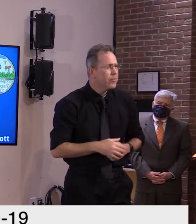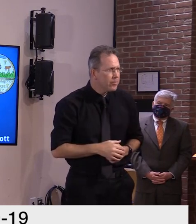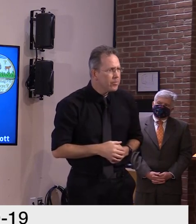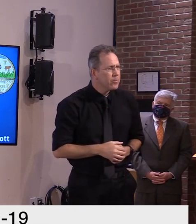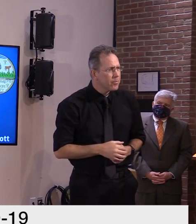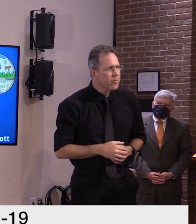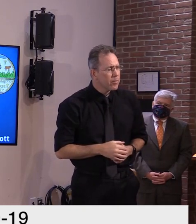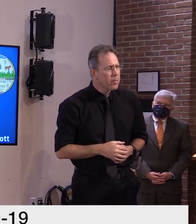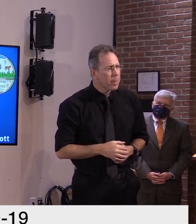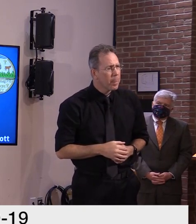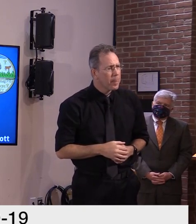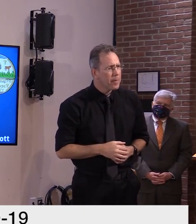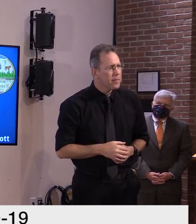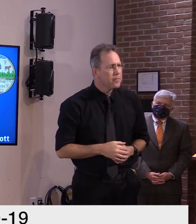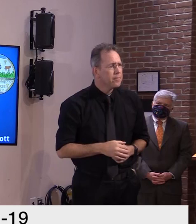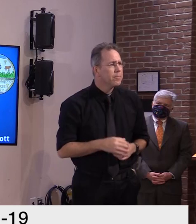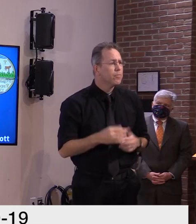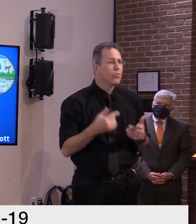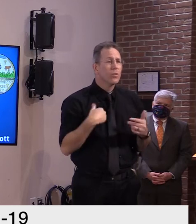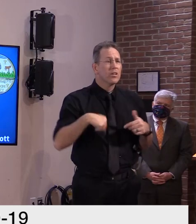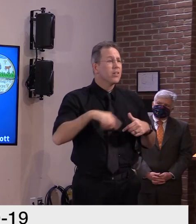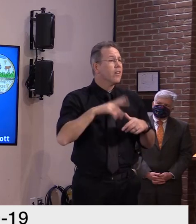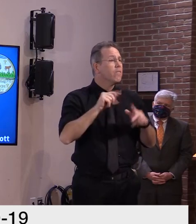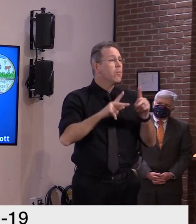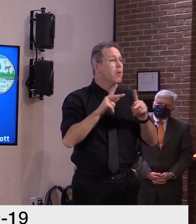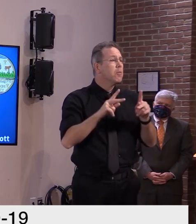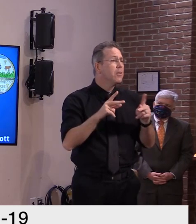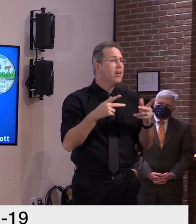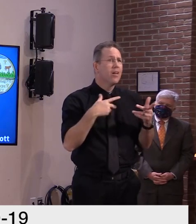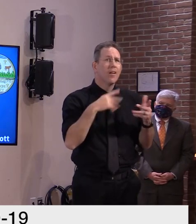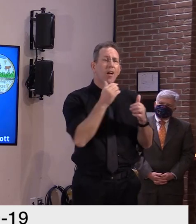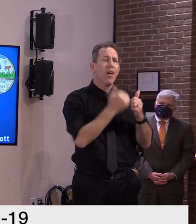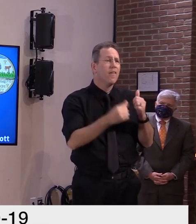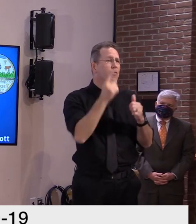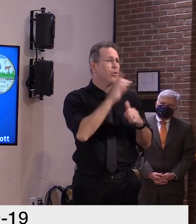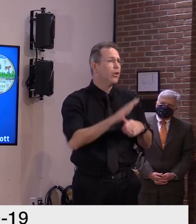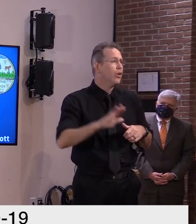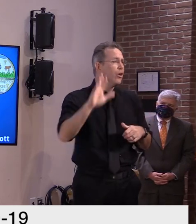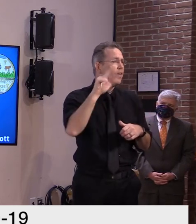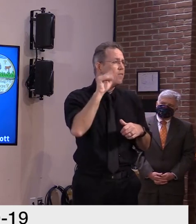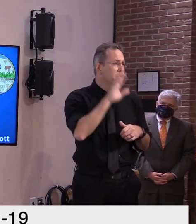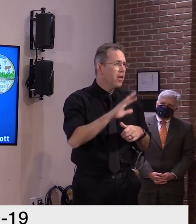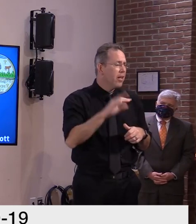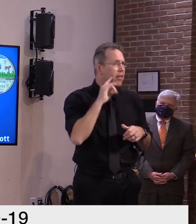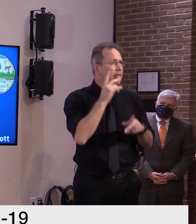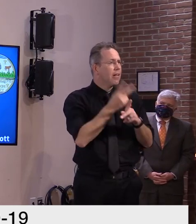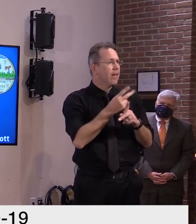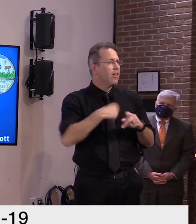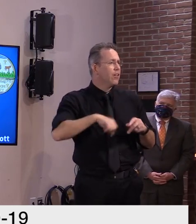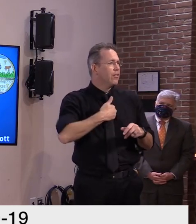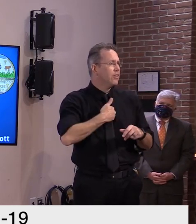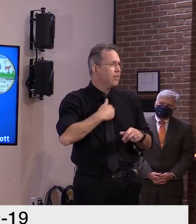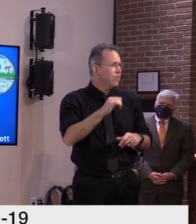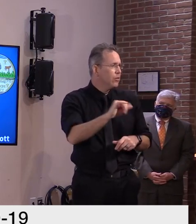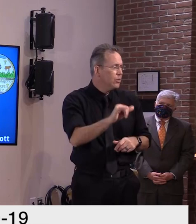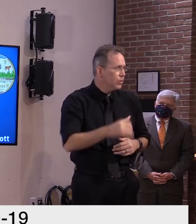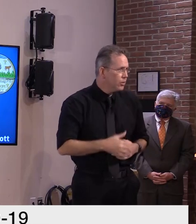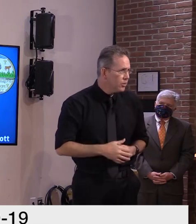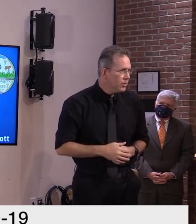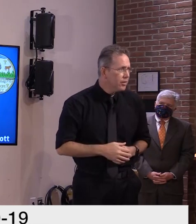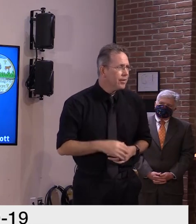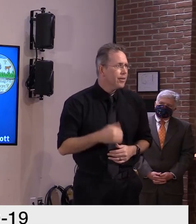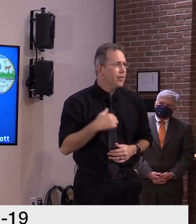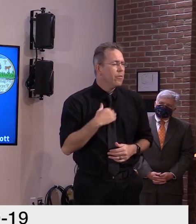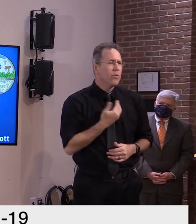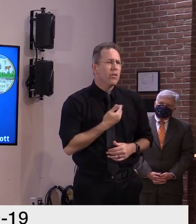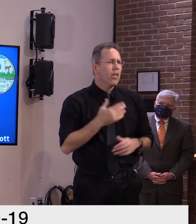And again, there's a brilliant team taking care of this pandemic here, but I want to say that nothing we're telling